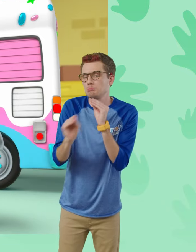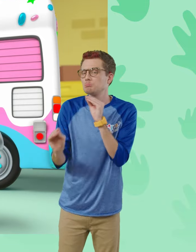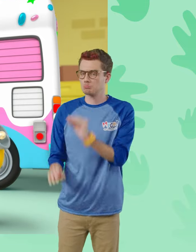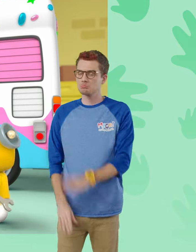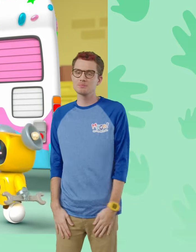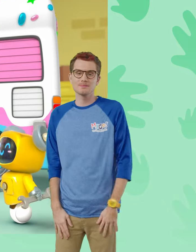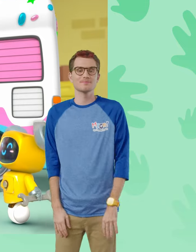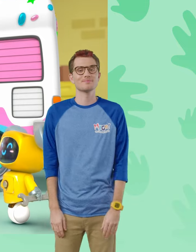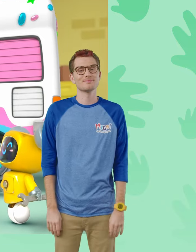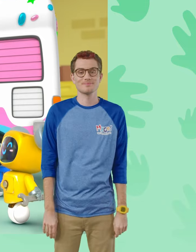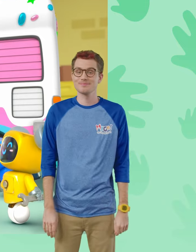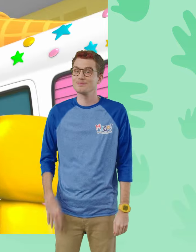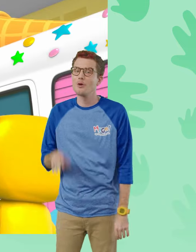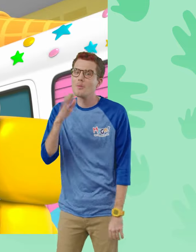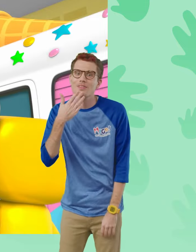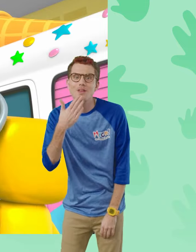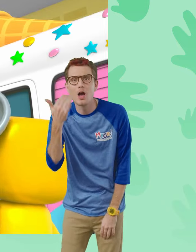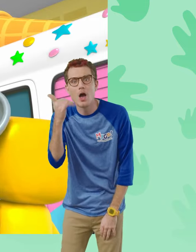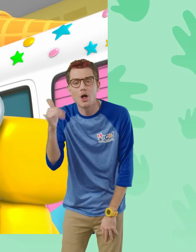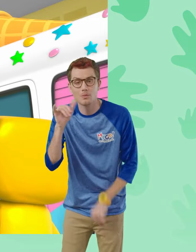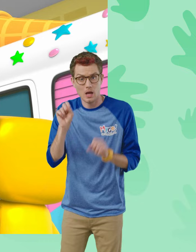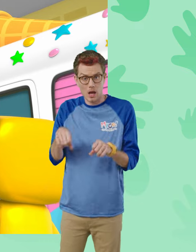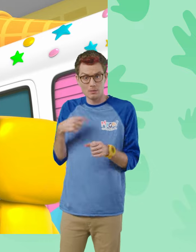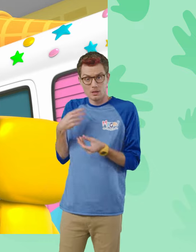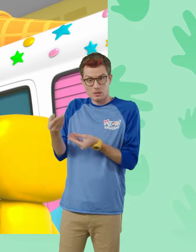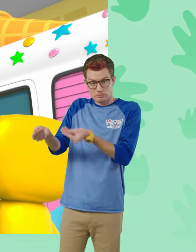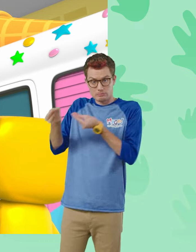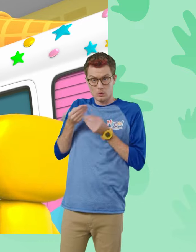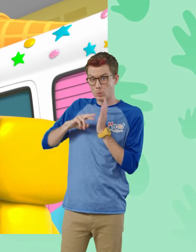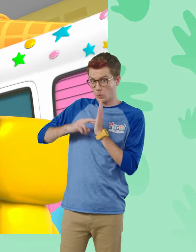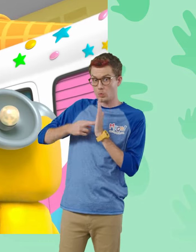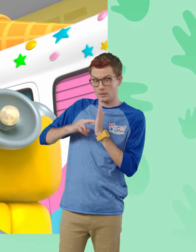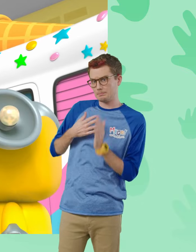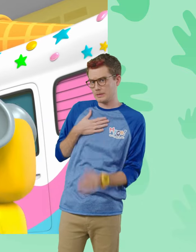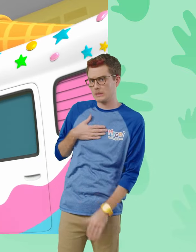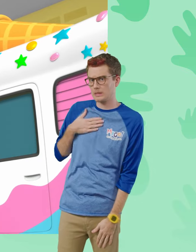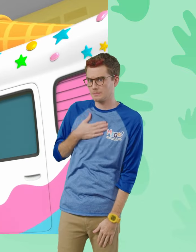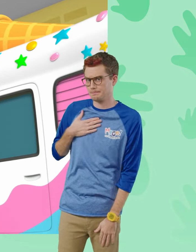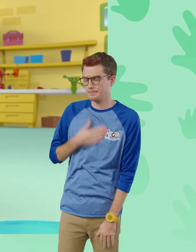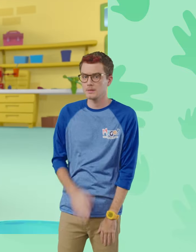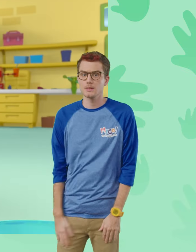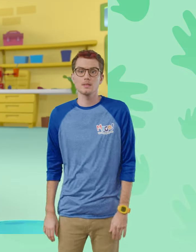touches. Thanks, Yellow. Could I please have a screwdriver?